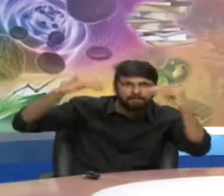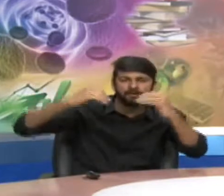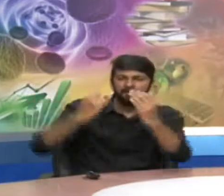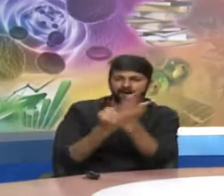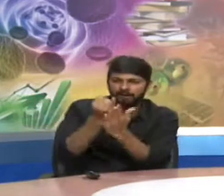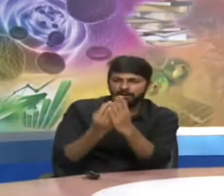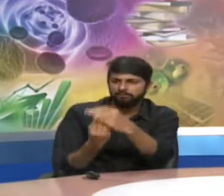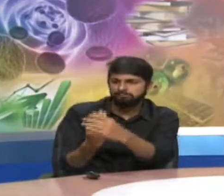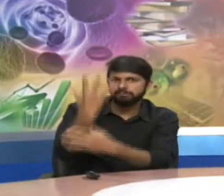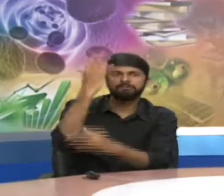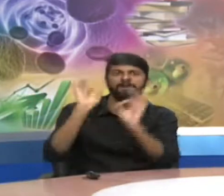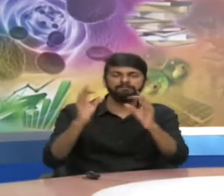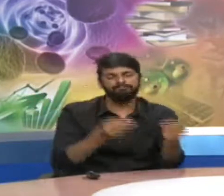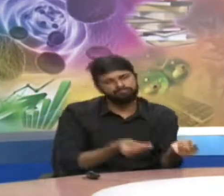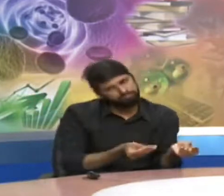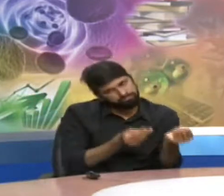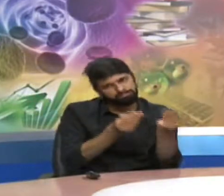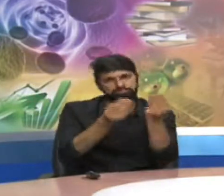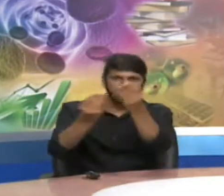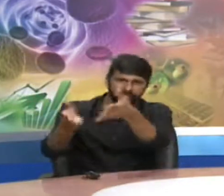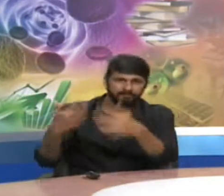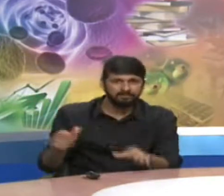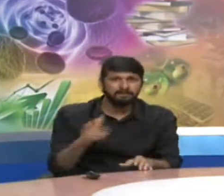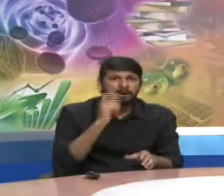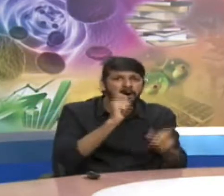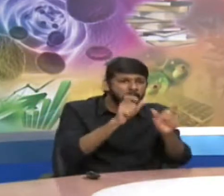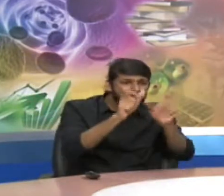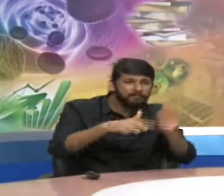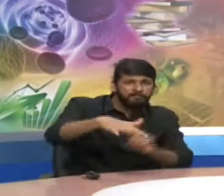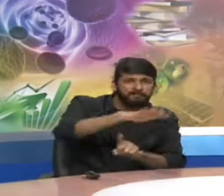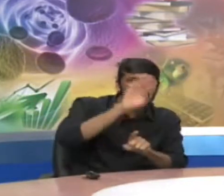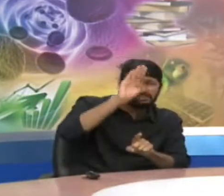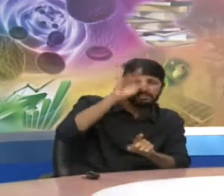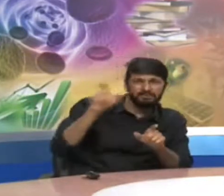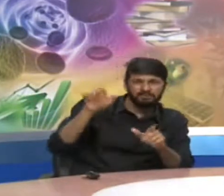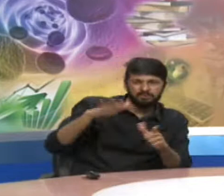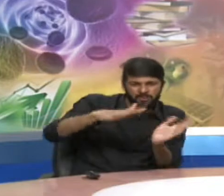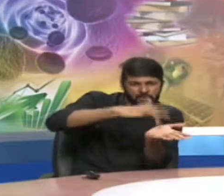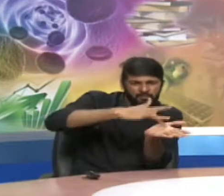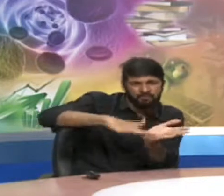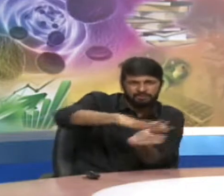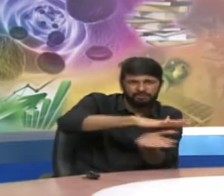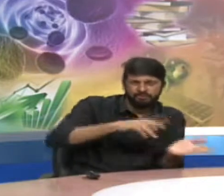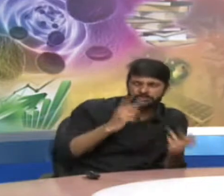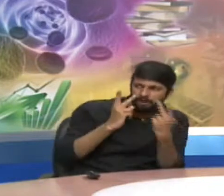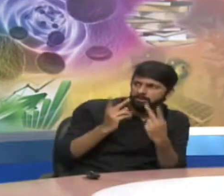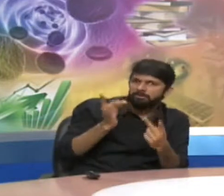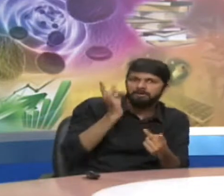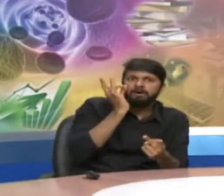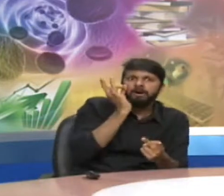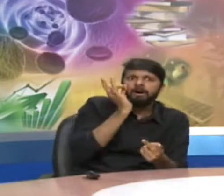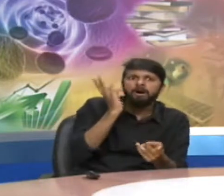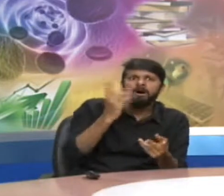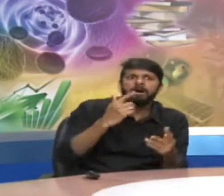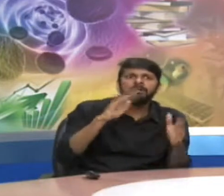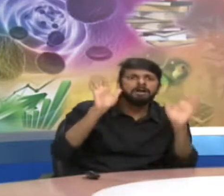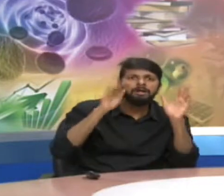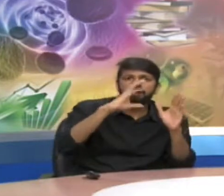He supported the people who were having drought, as the white elephant